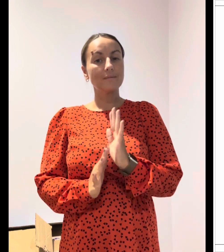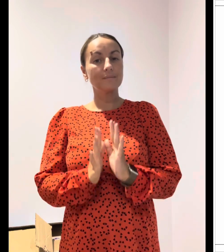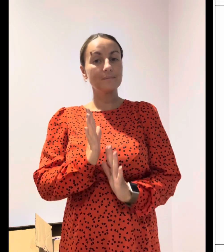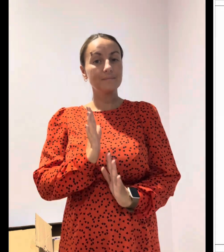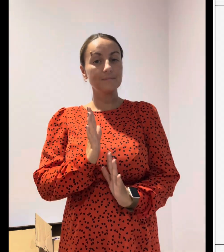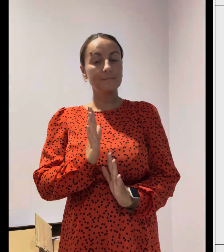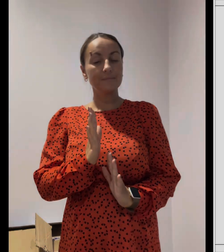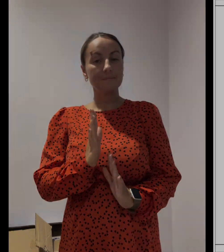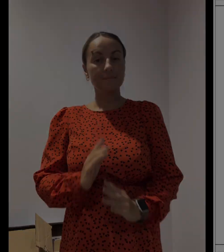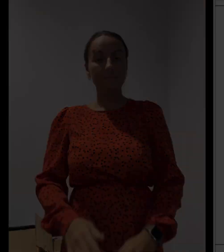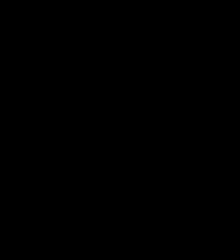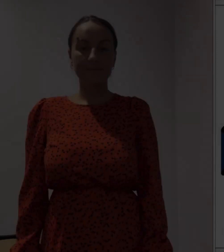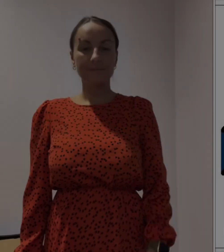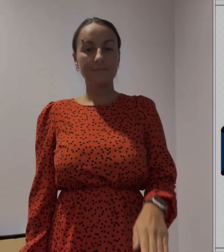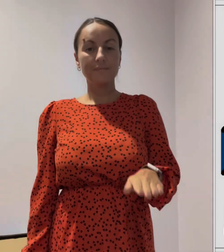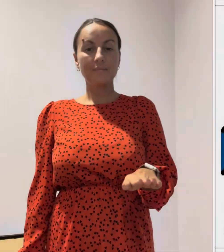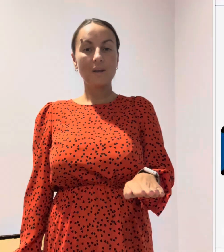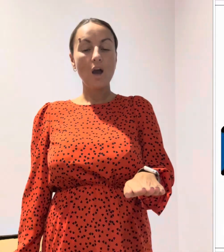fire.